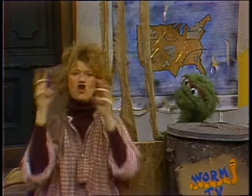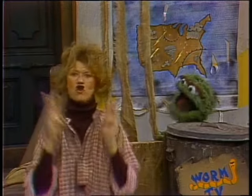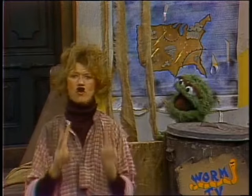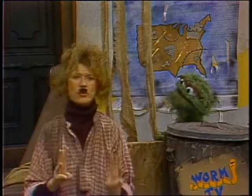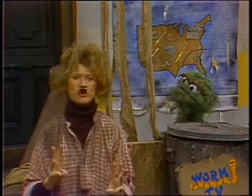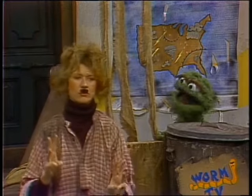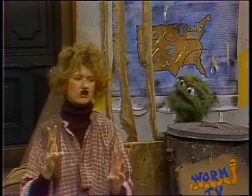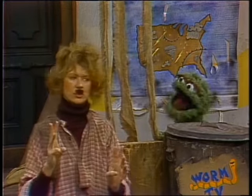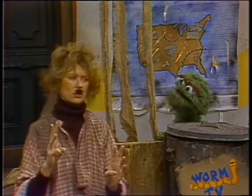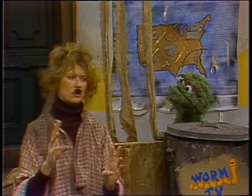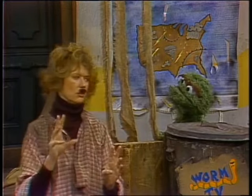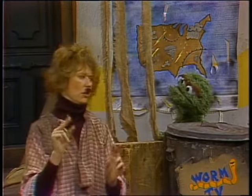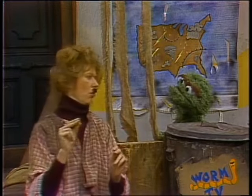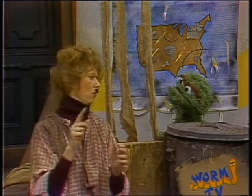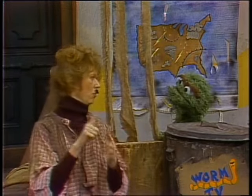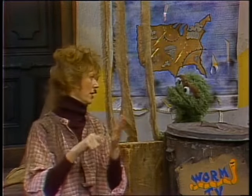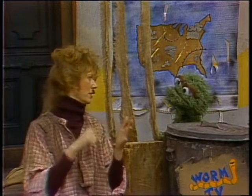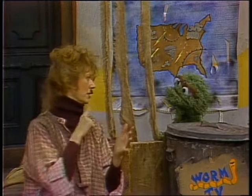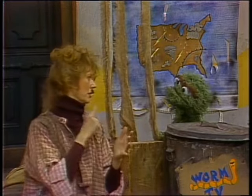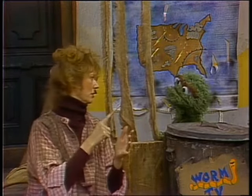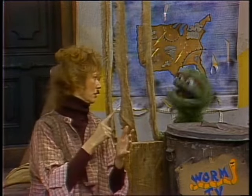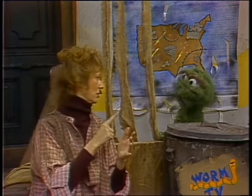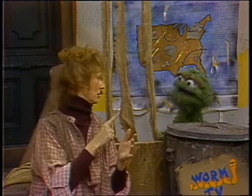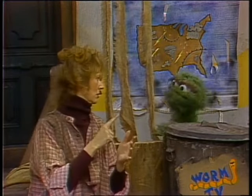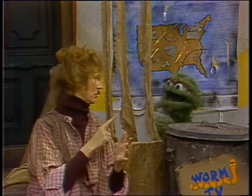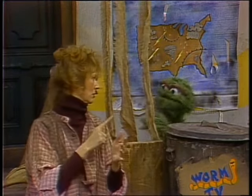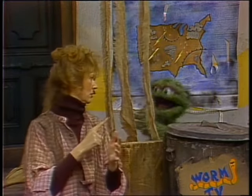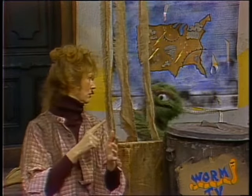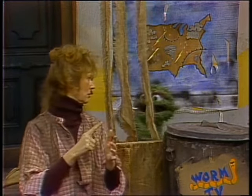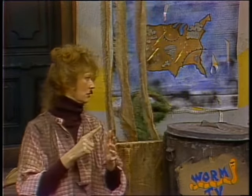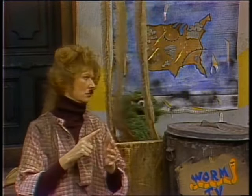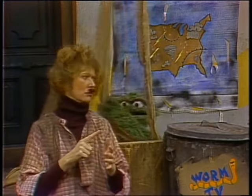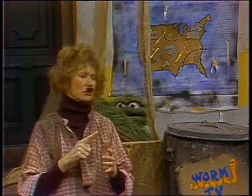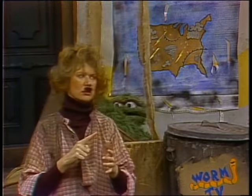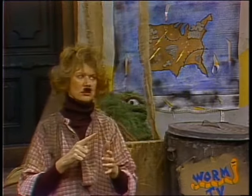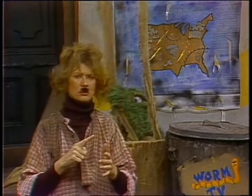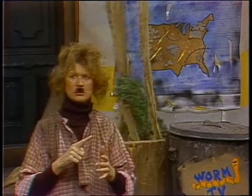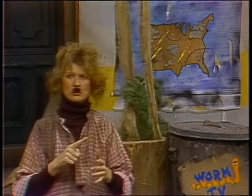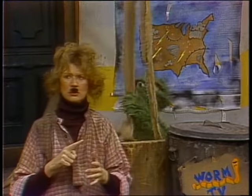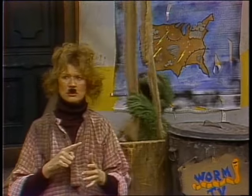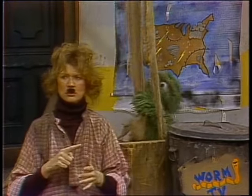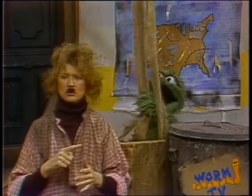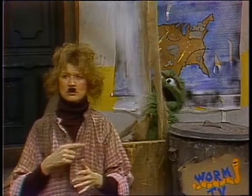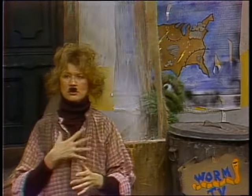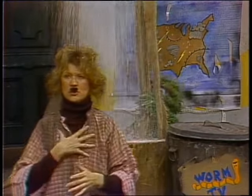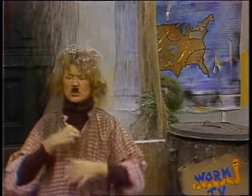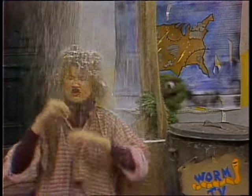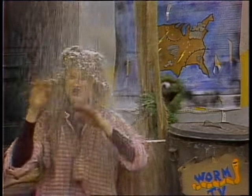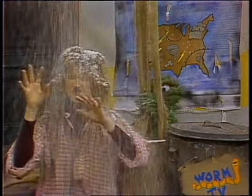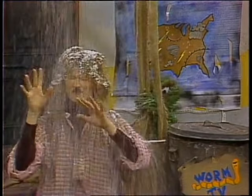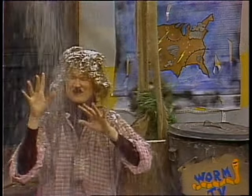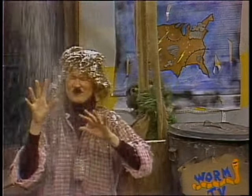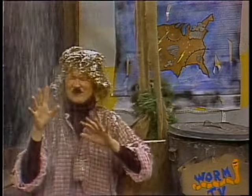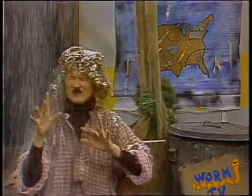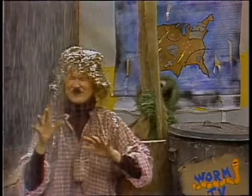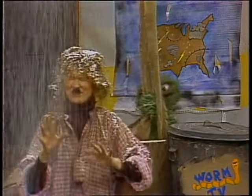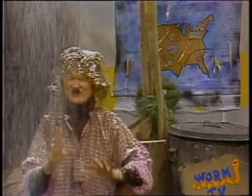is, Timmy? No, what is it? It's going to be snowing. Yes, snow, little